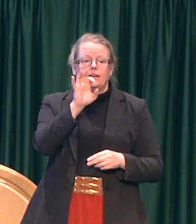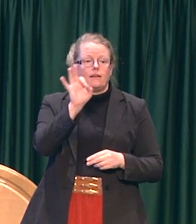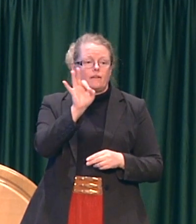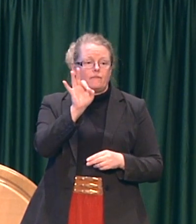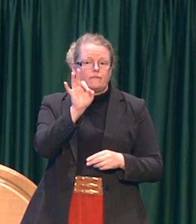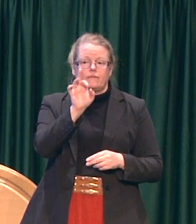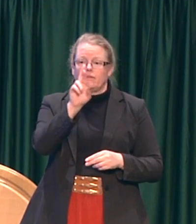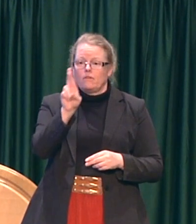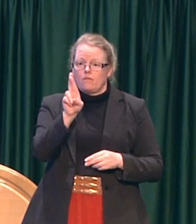that's called